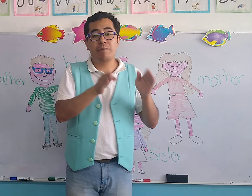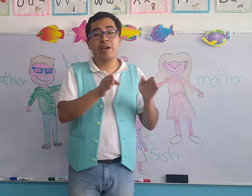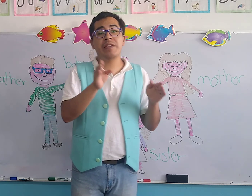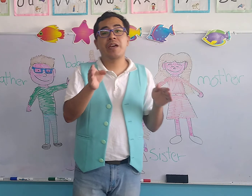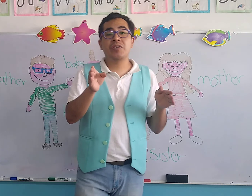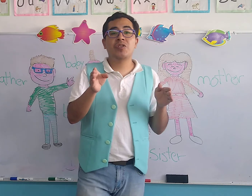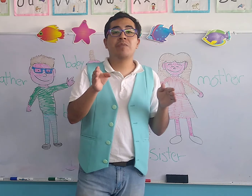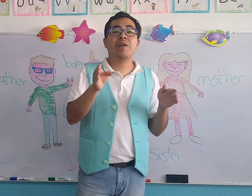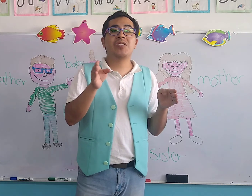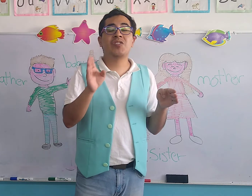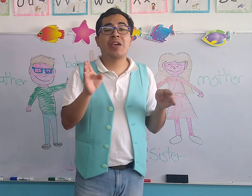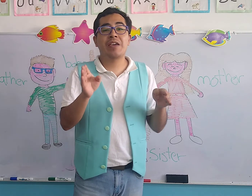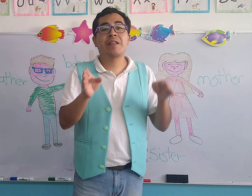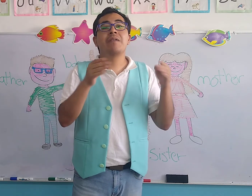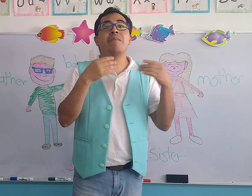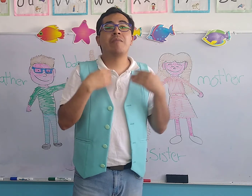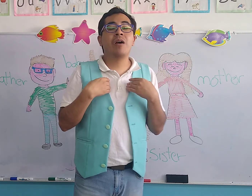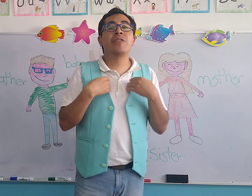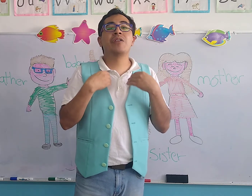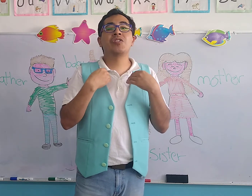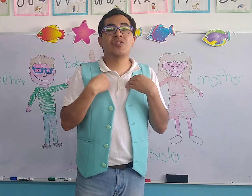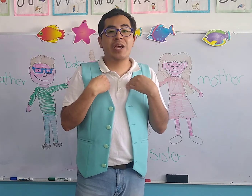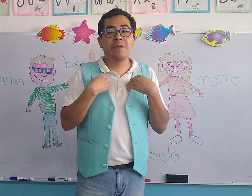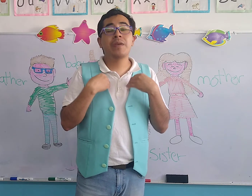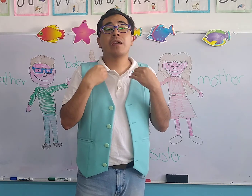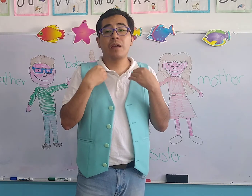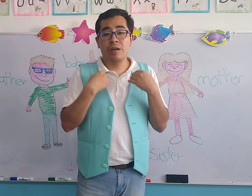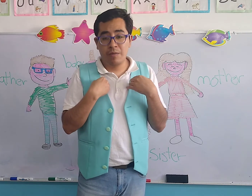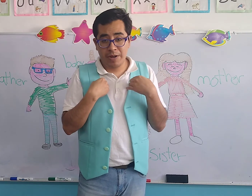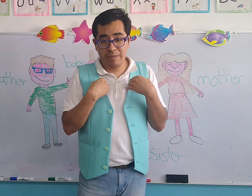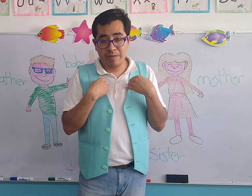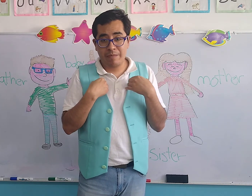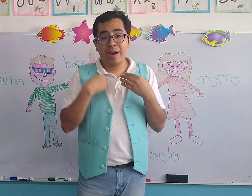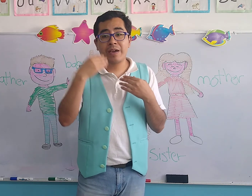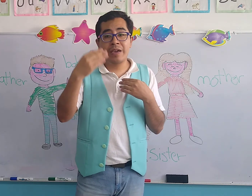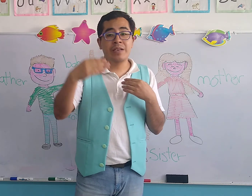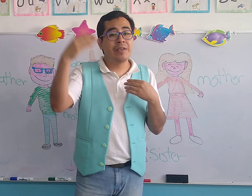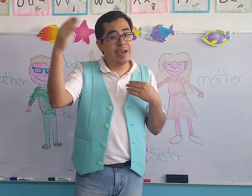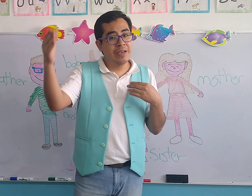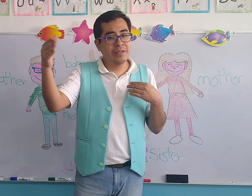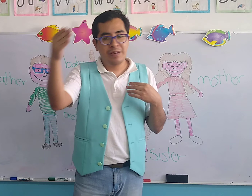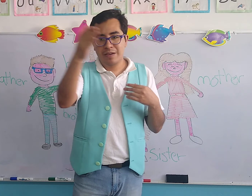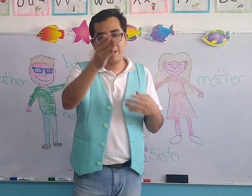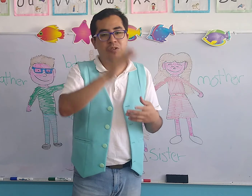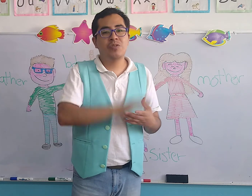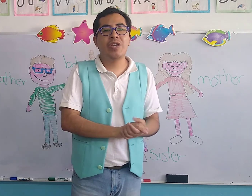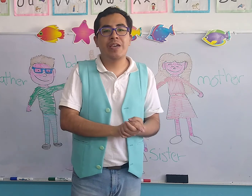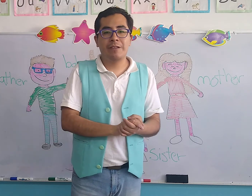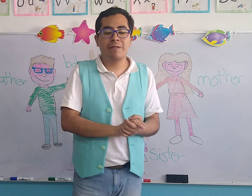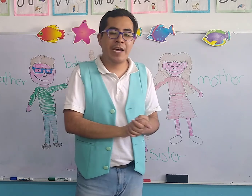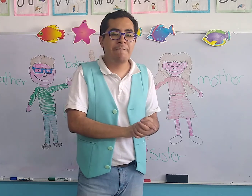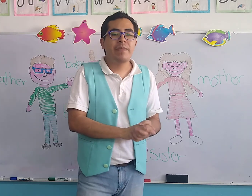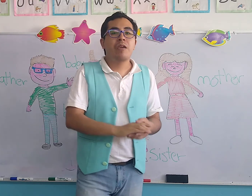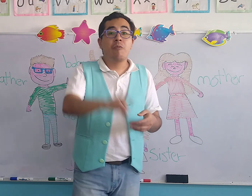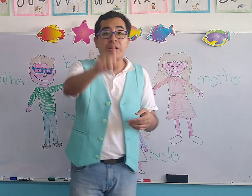reply the answer by saying, my mother's name, el nombre de mi mamá is, and you say it, okay? What's